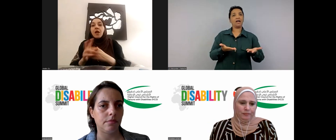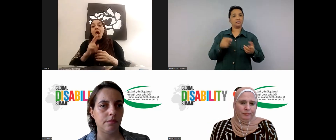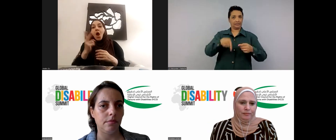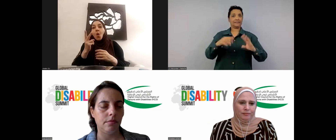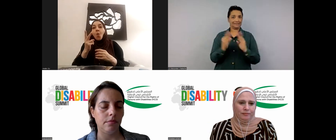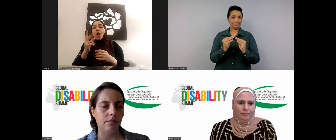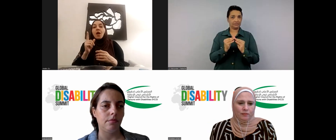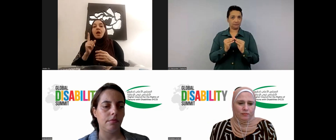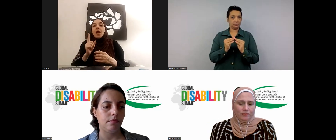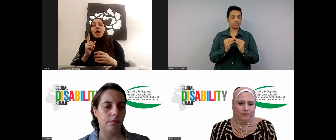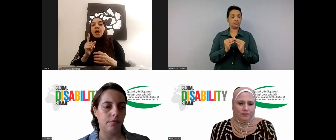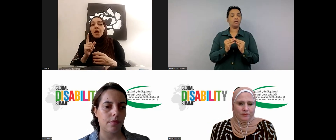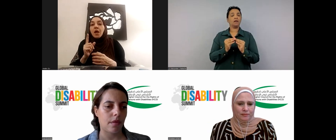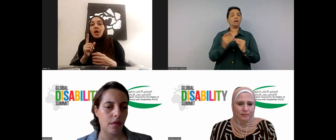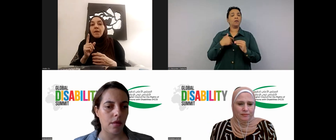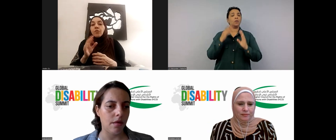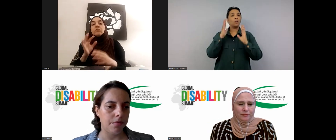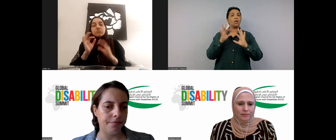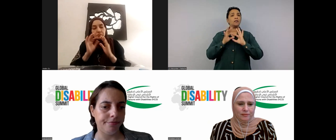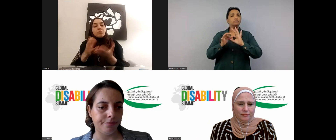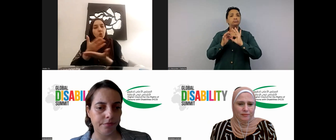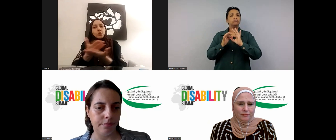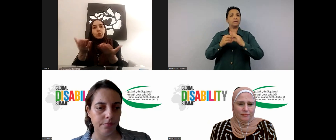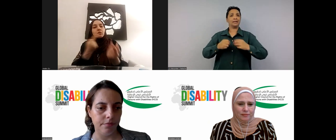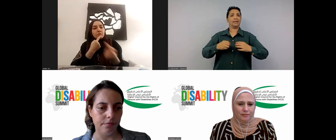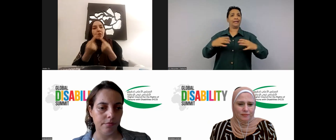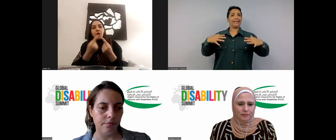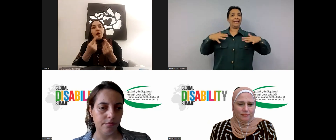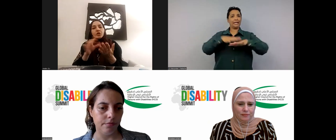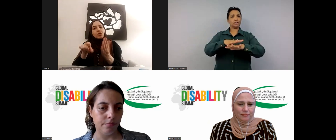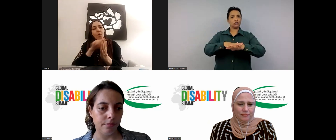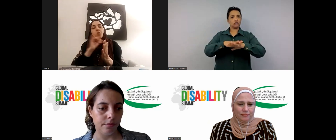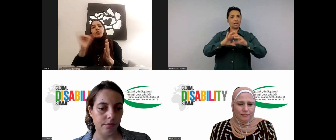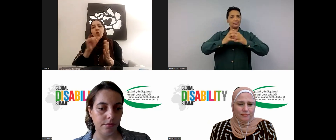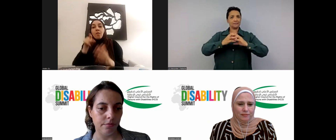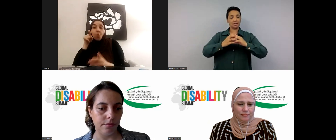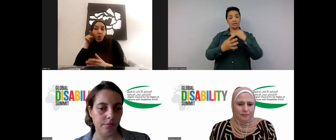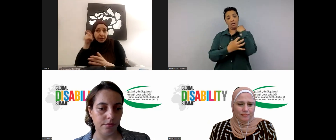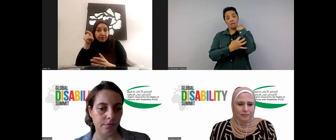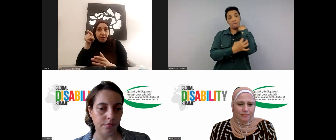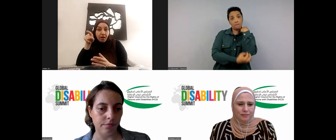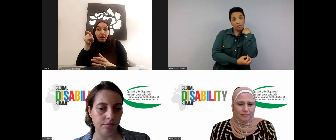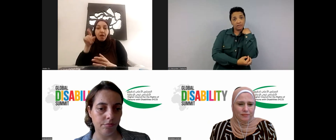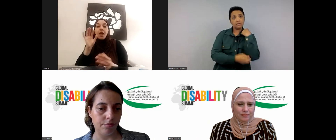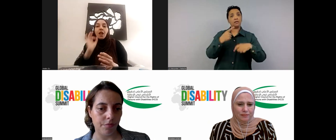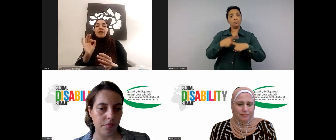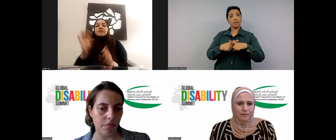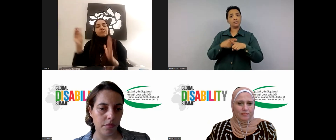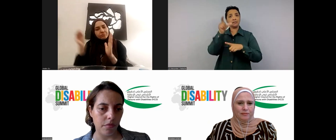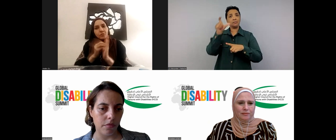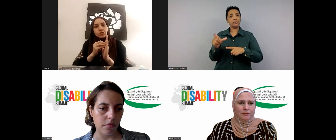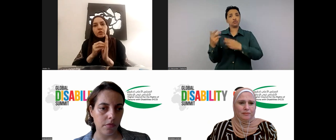discuss the relationship or the intersectionality between poverty and caregiver and families with people